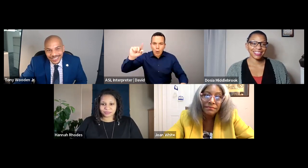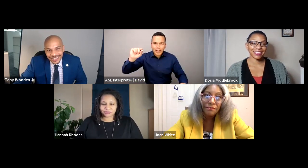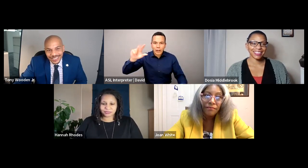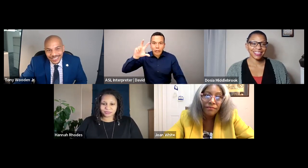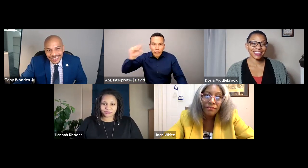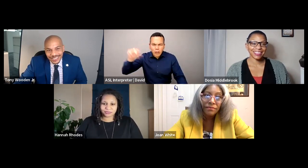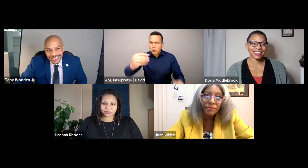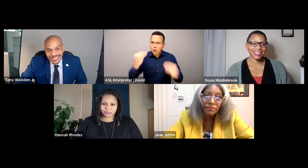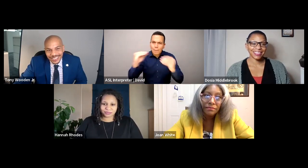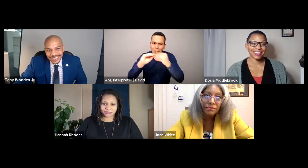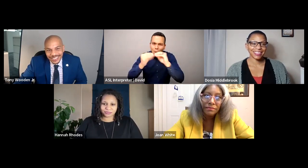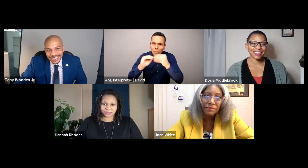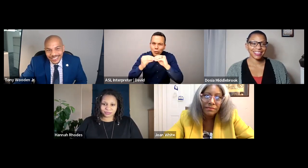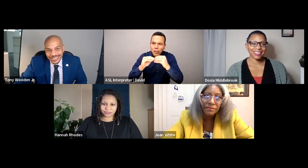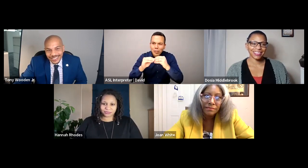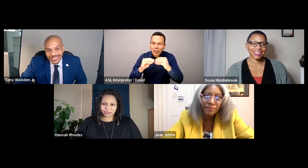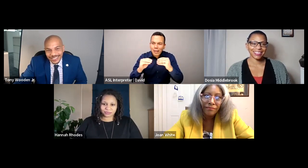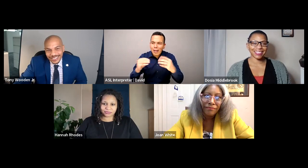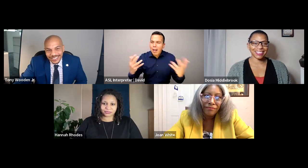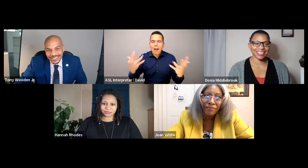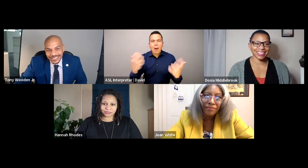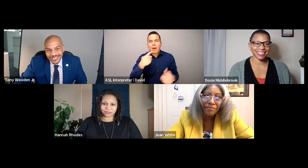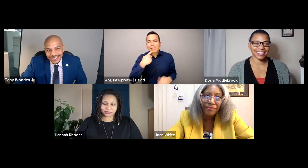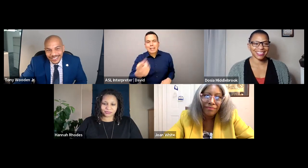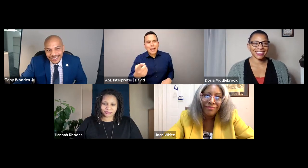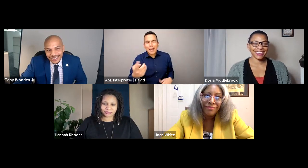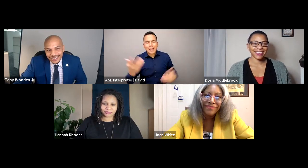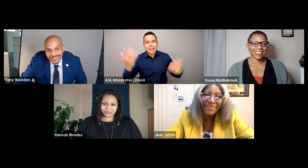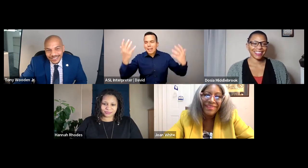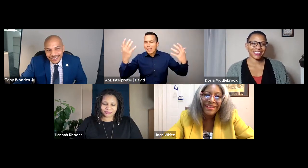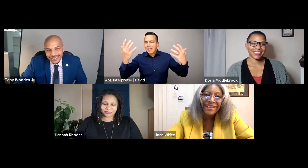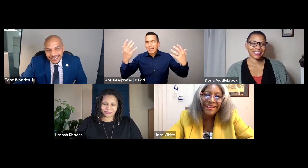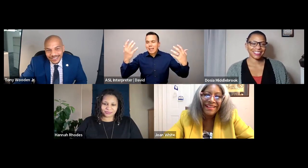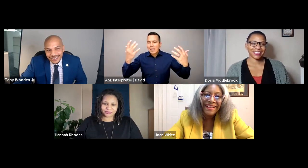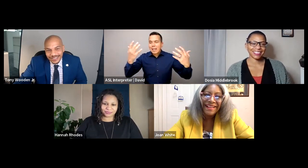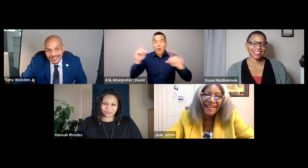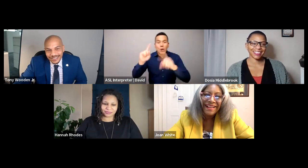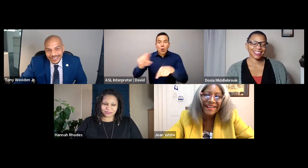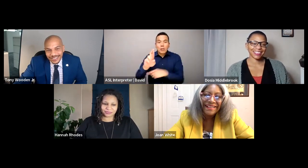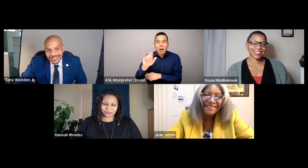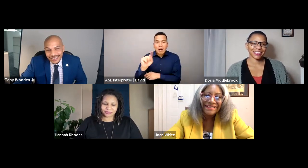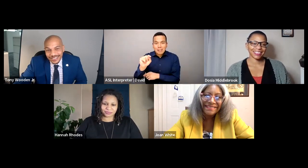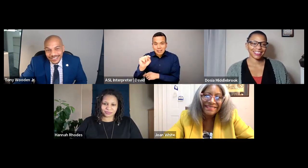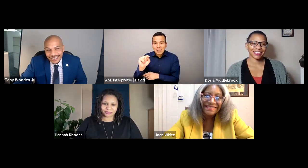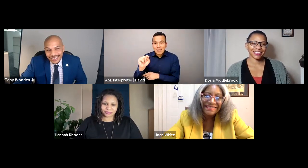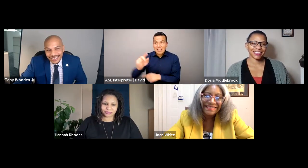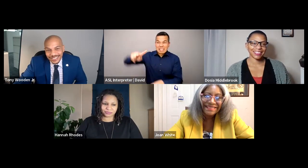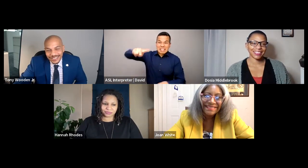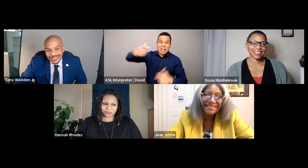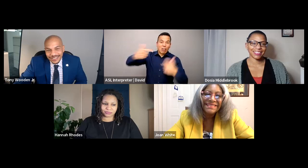numbers. And I want to say, going to RIT and it being the second largest deaf school in the country,